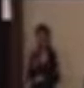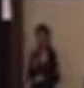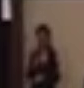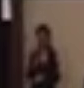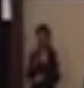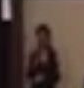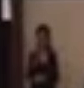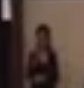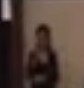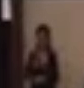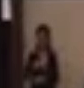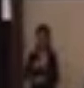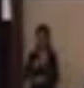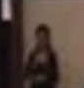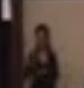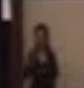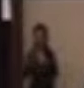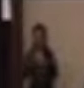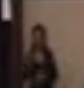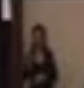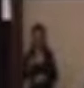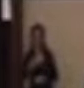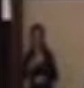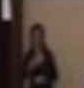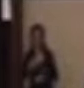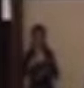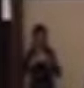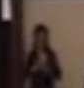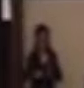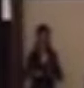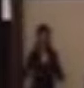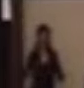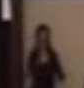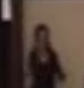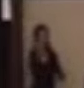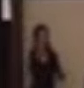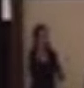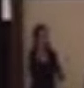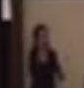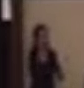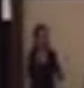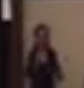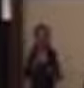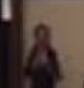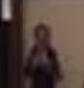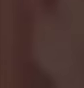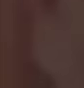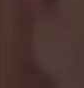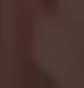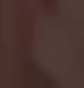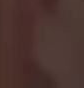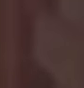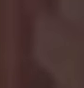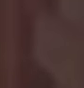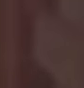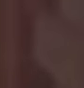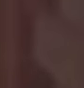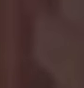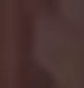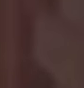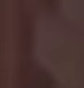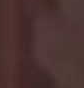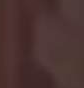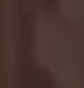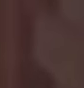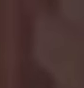years lost by the family, meaning orphan sons and a widowed wife. And